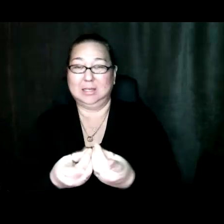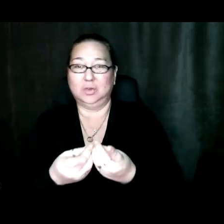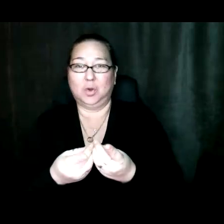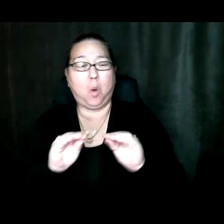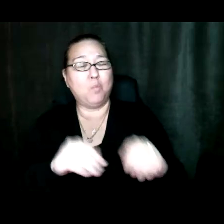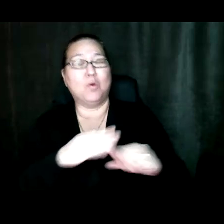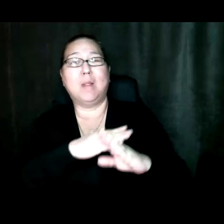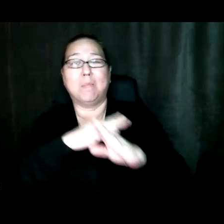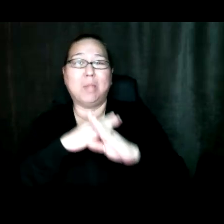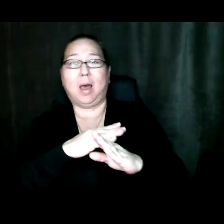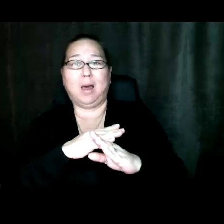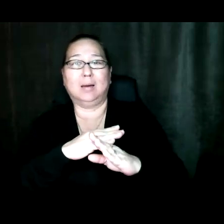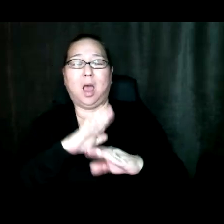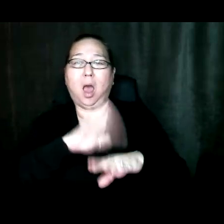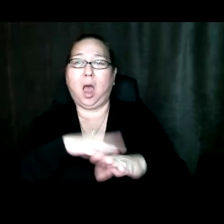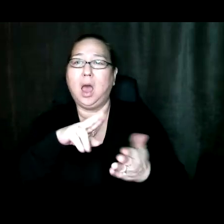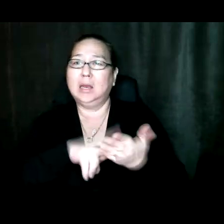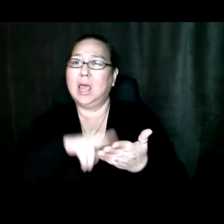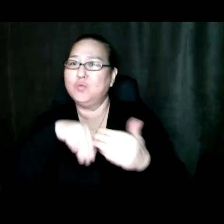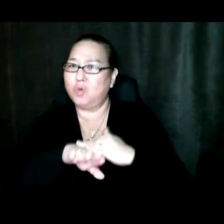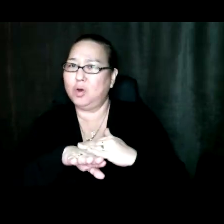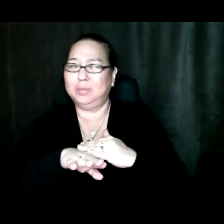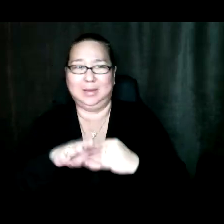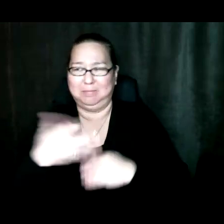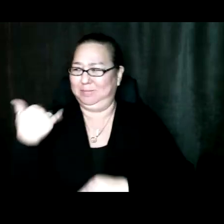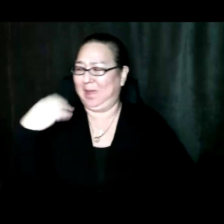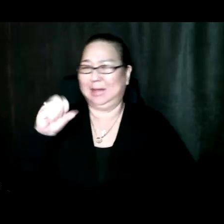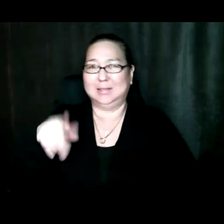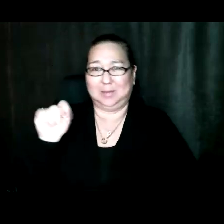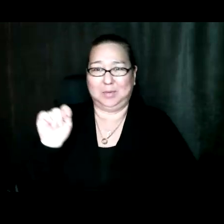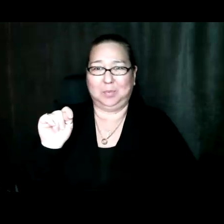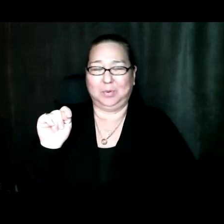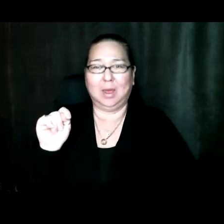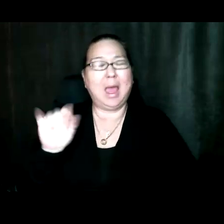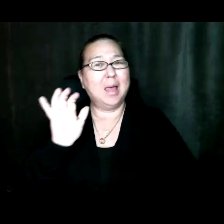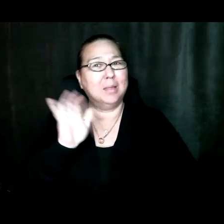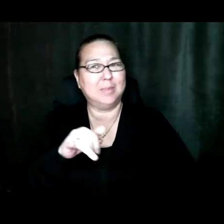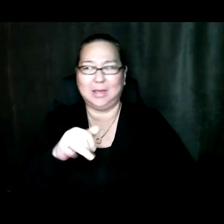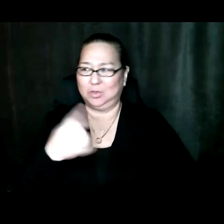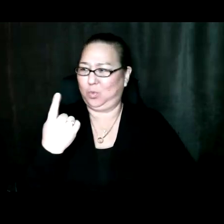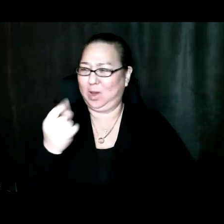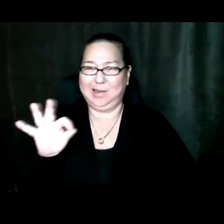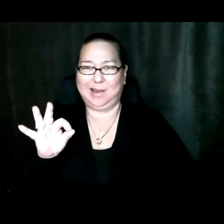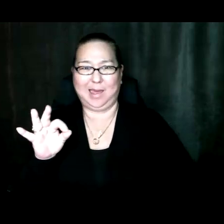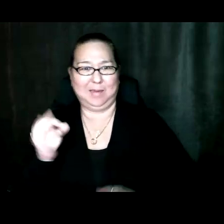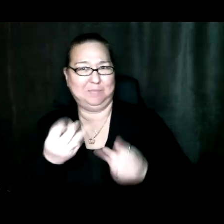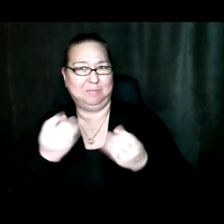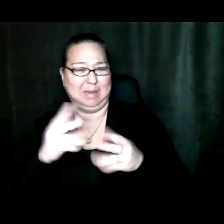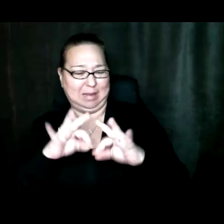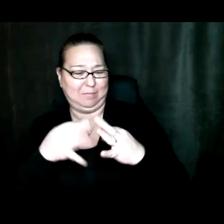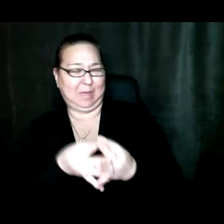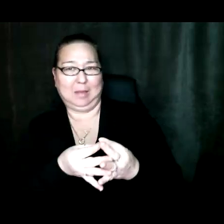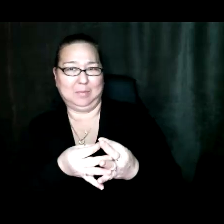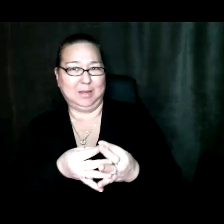on enrollment back in September. This is just one of many families who have been turned away this fall from enrolling into our